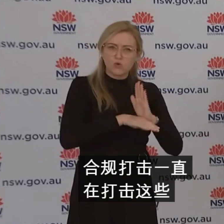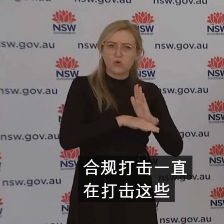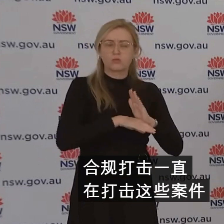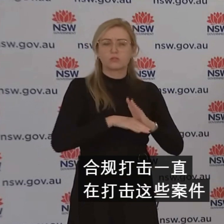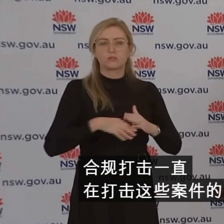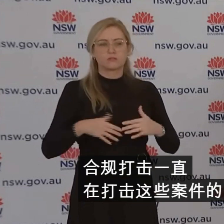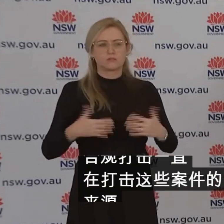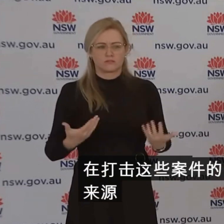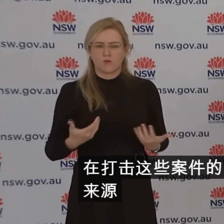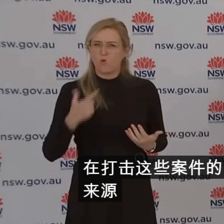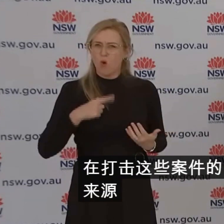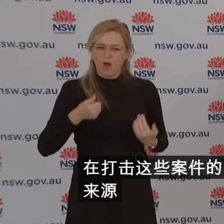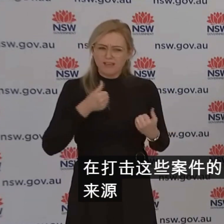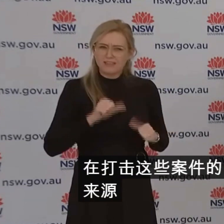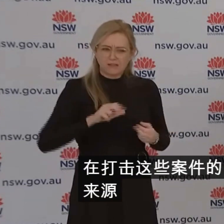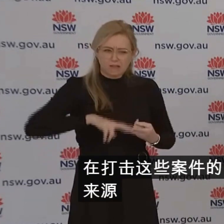in. Where are these cases coming from?